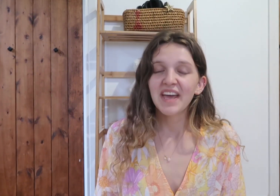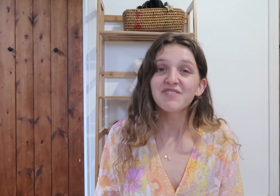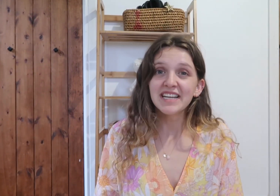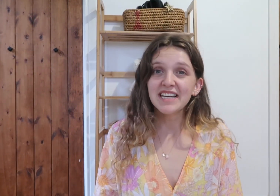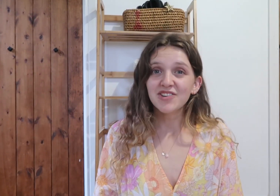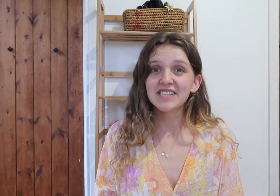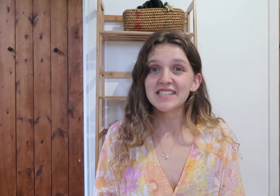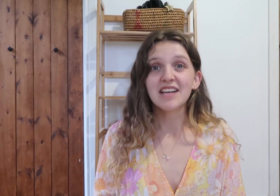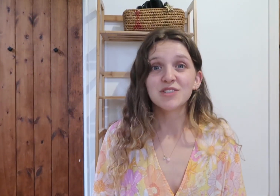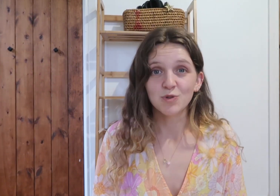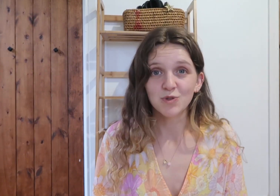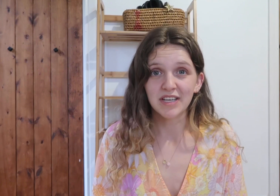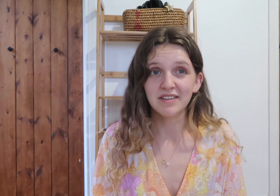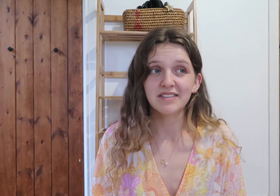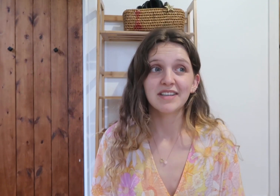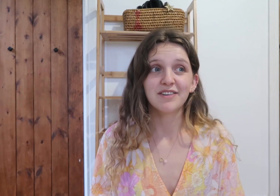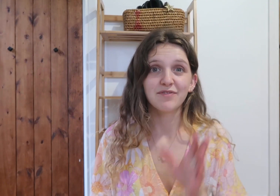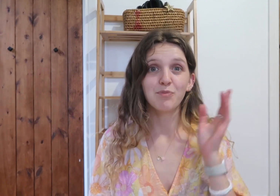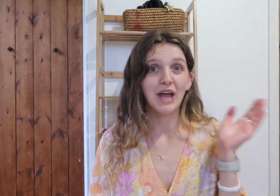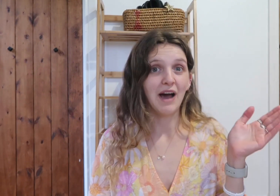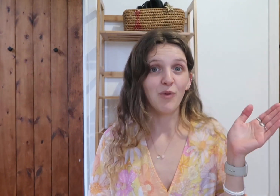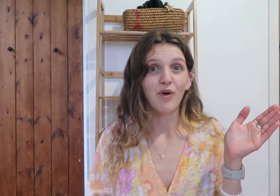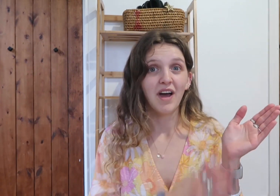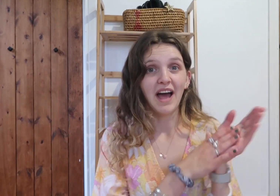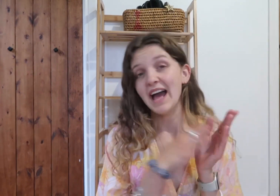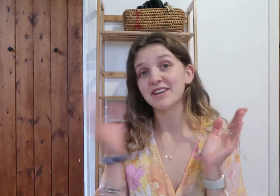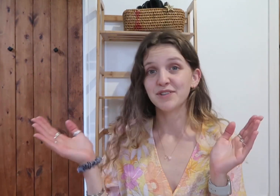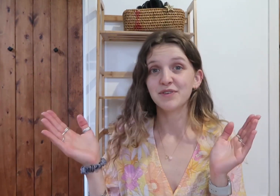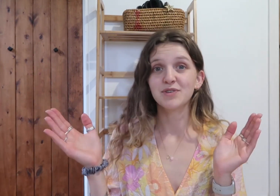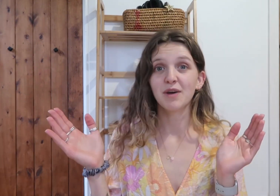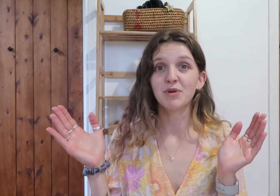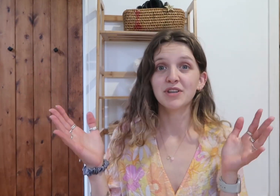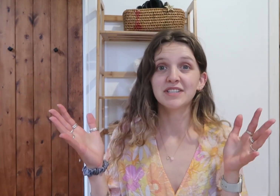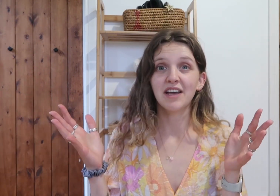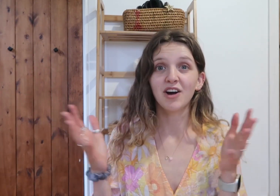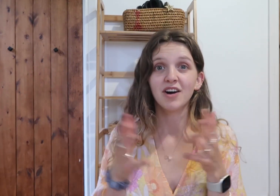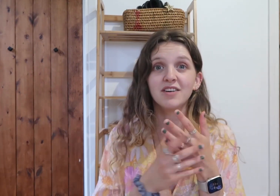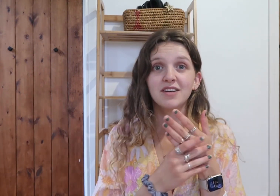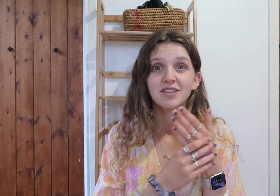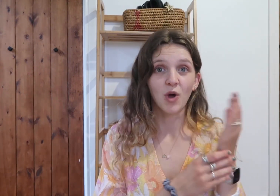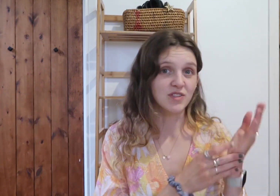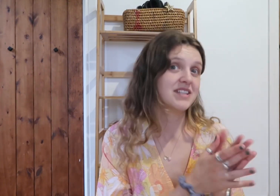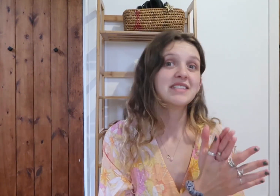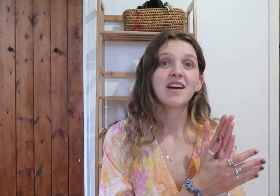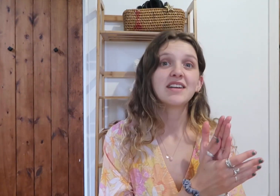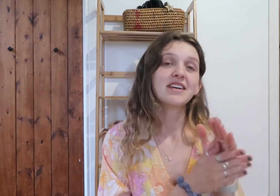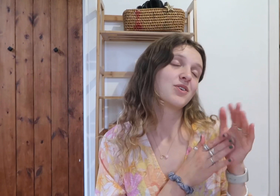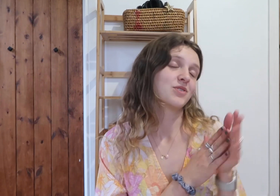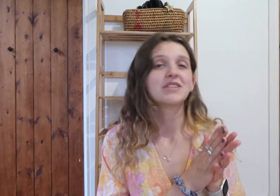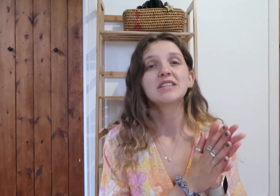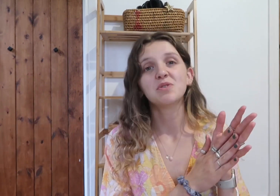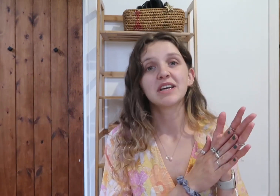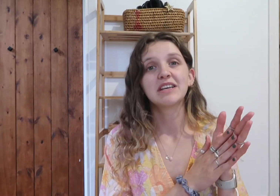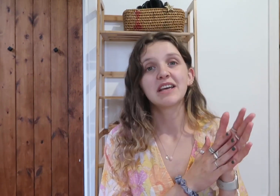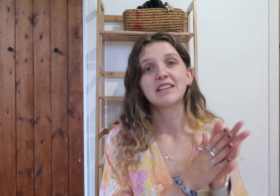It really increases their social skills from now and to the future, because they are constantly signing, constantly talking, and this will